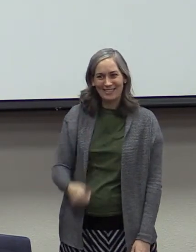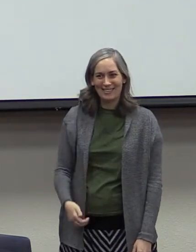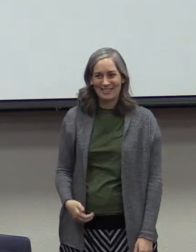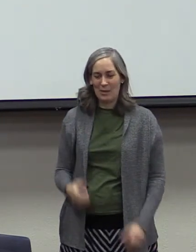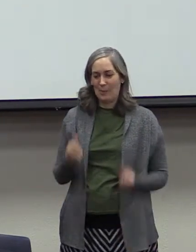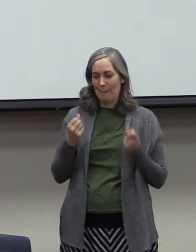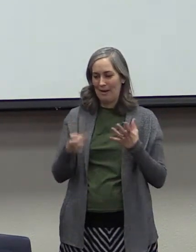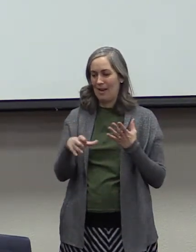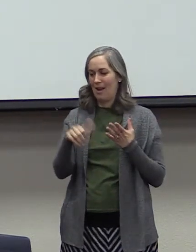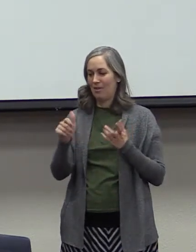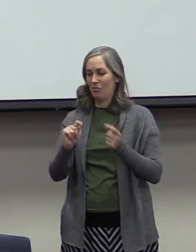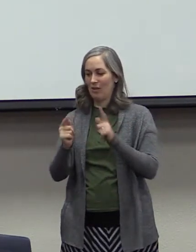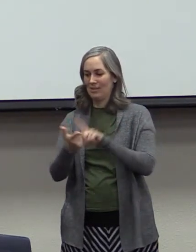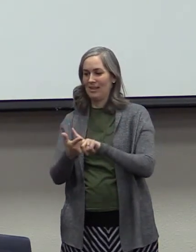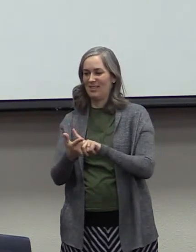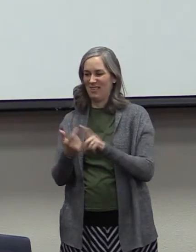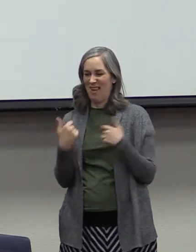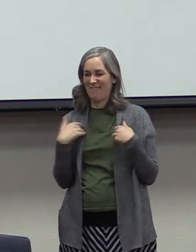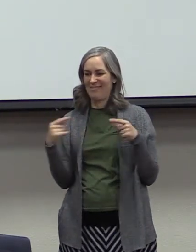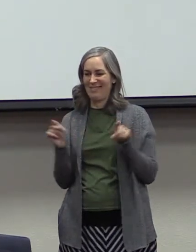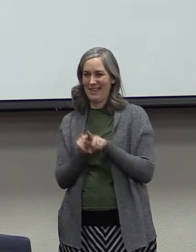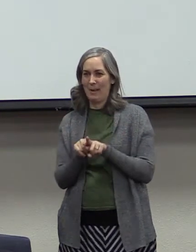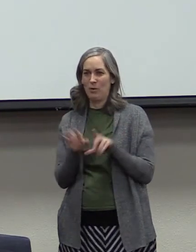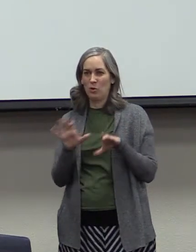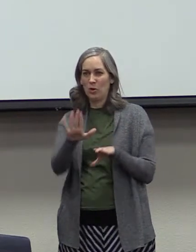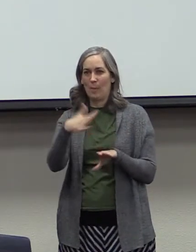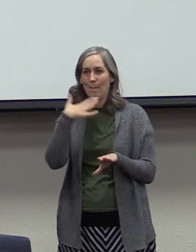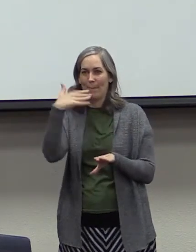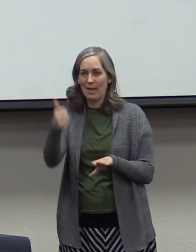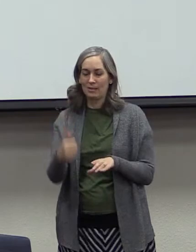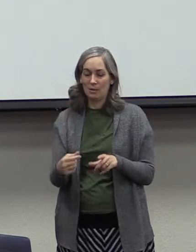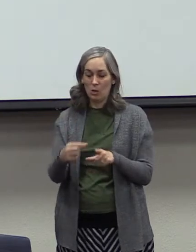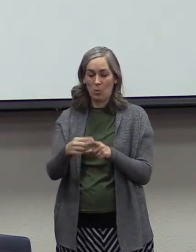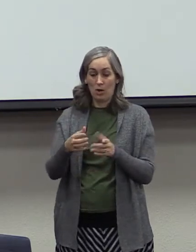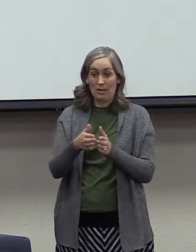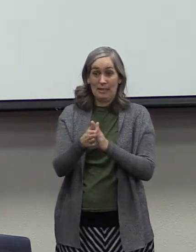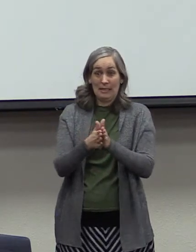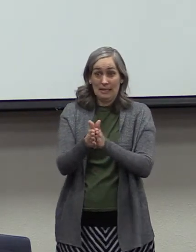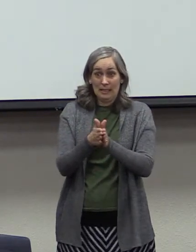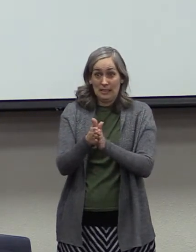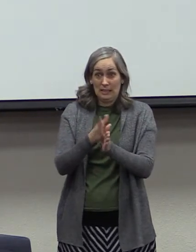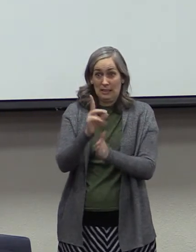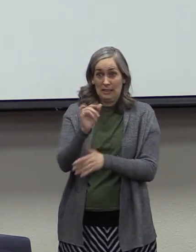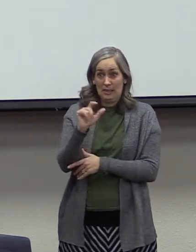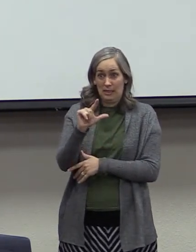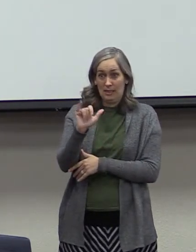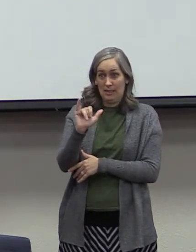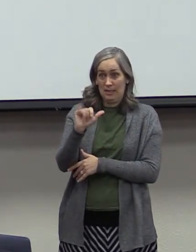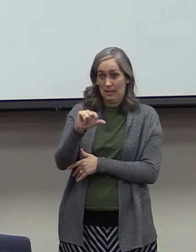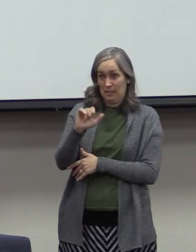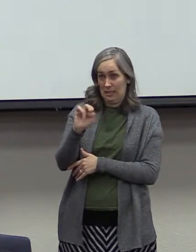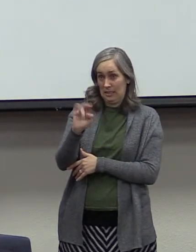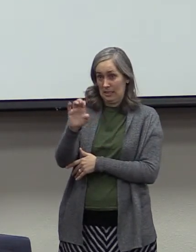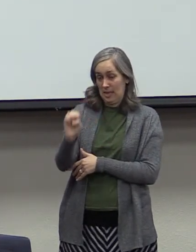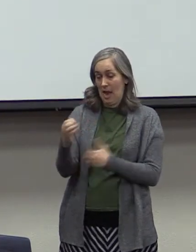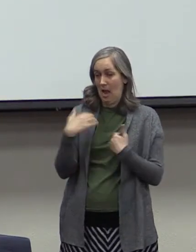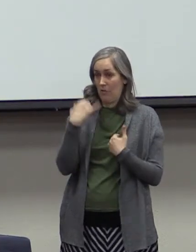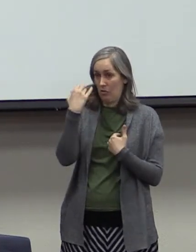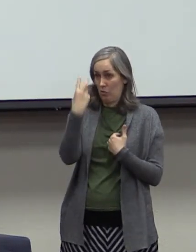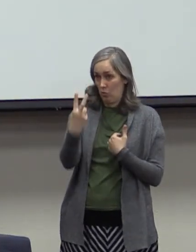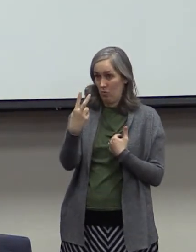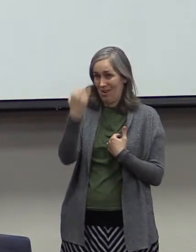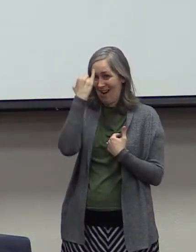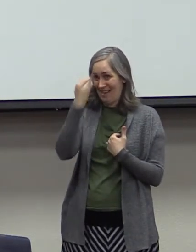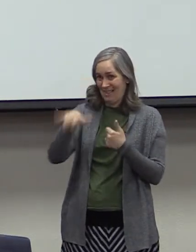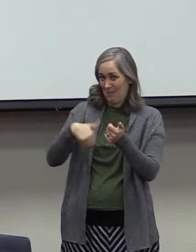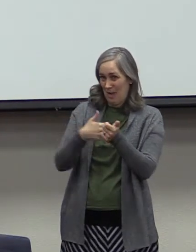since then have translated it that way. The word diligence basically has two ideas behind it. One is be quick